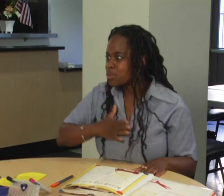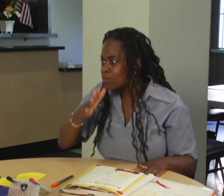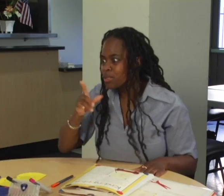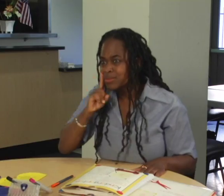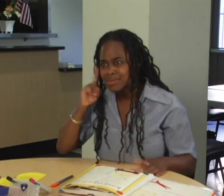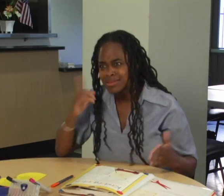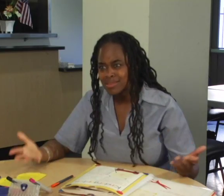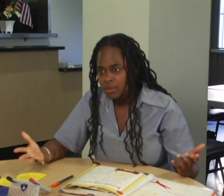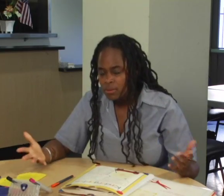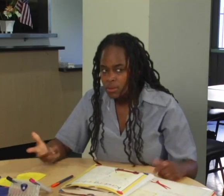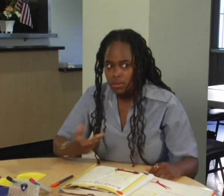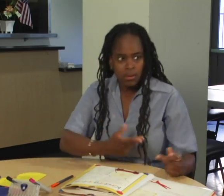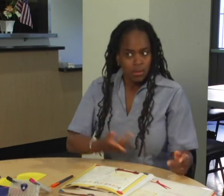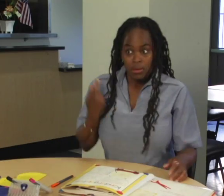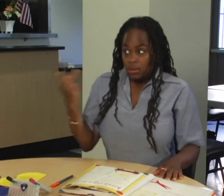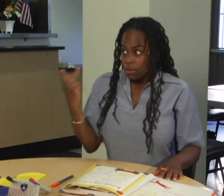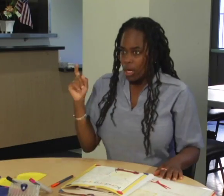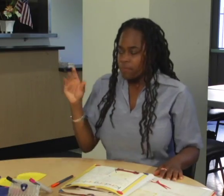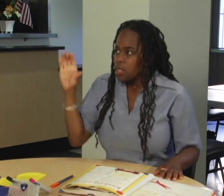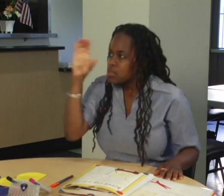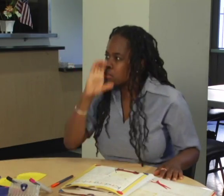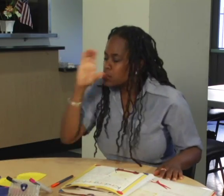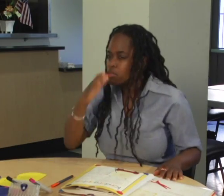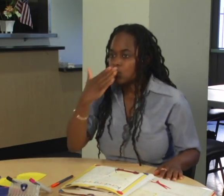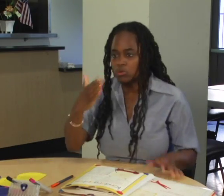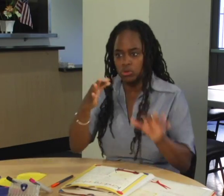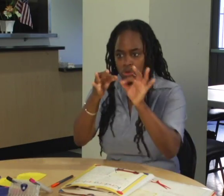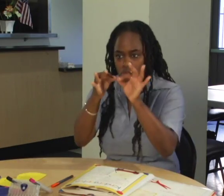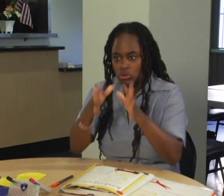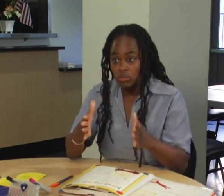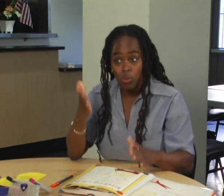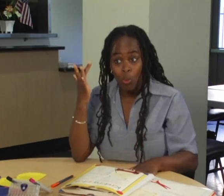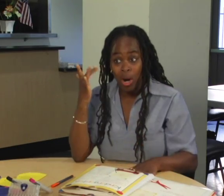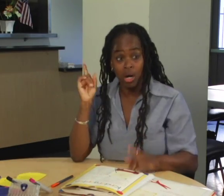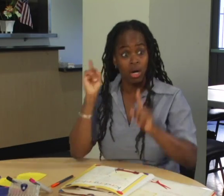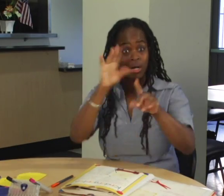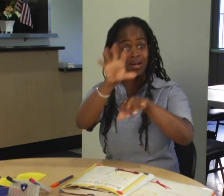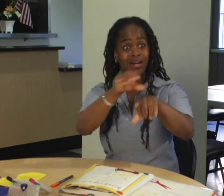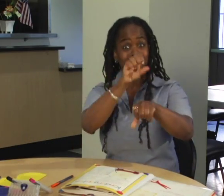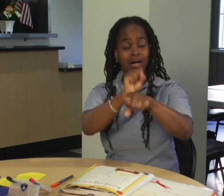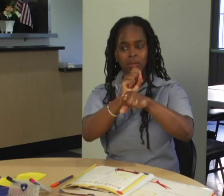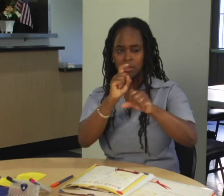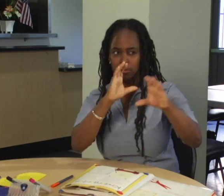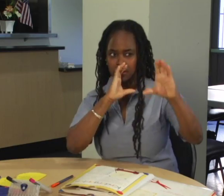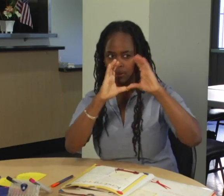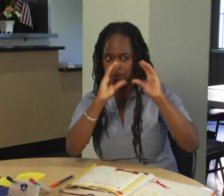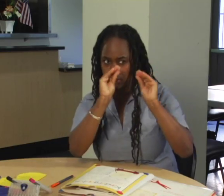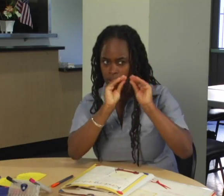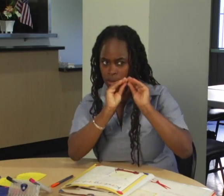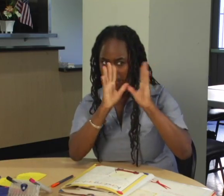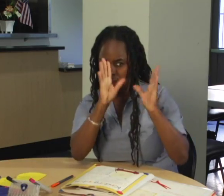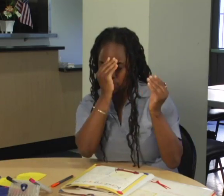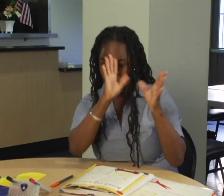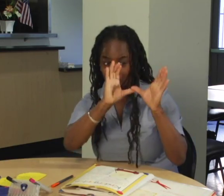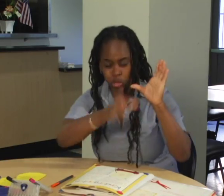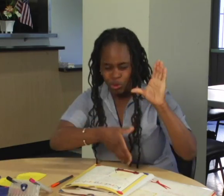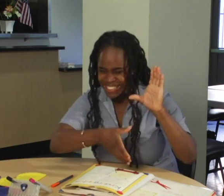My mom's deaf too. I have to carefully plan for getting a qualified interpreter for us at her appointment. I don't want to